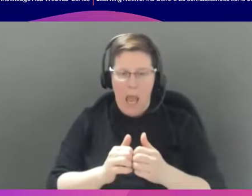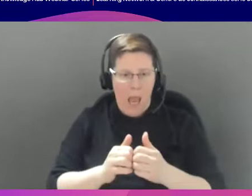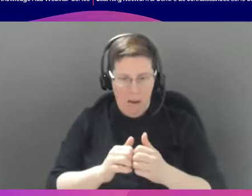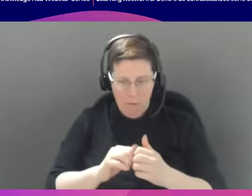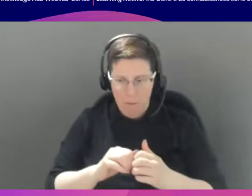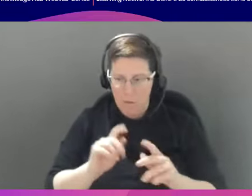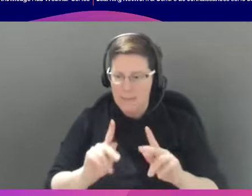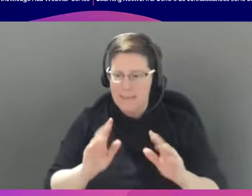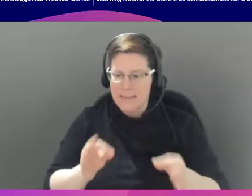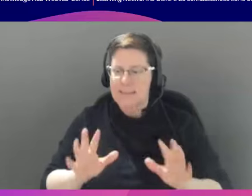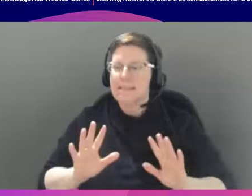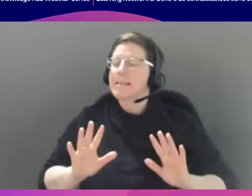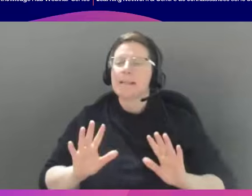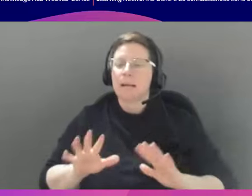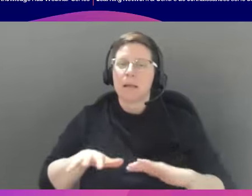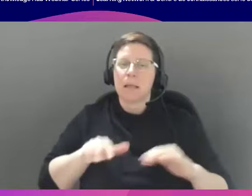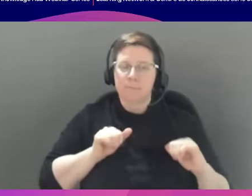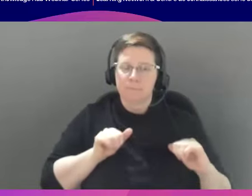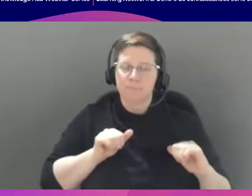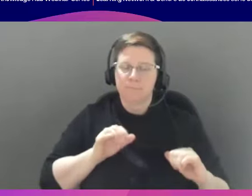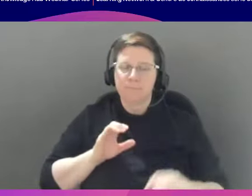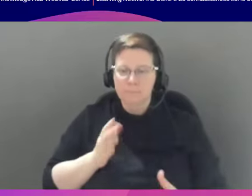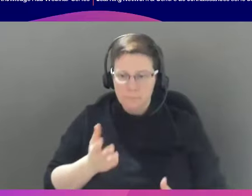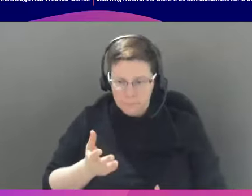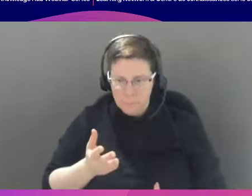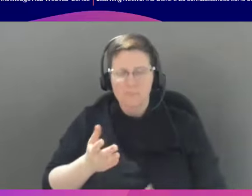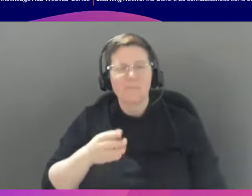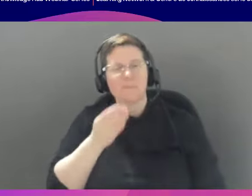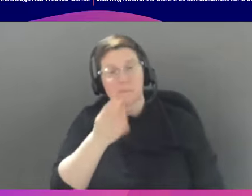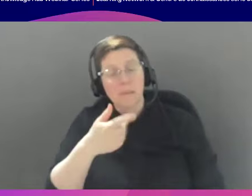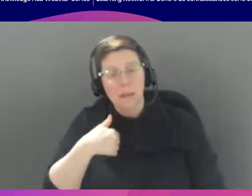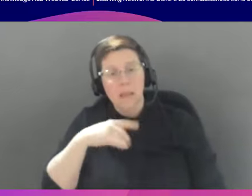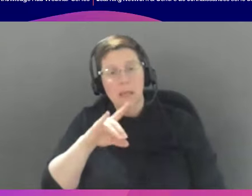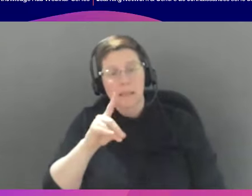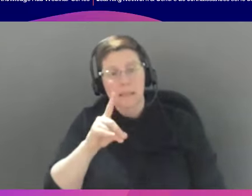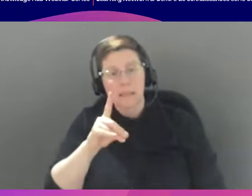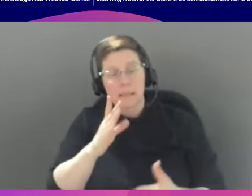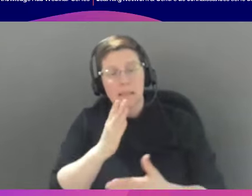webinar will go over a small study that I conducted on a subreddit forum called